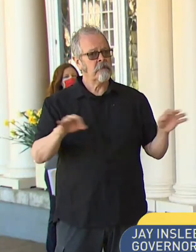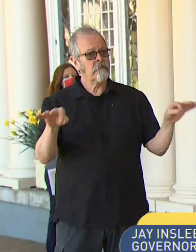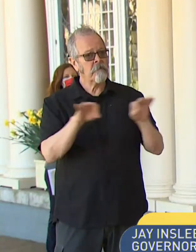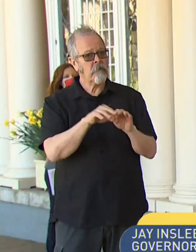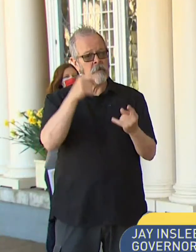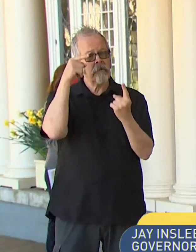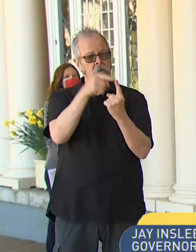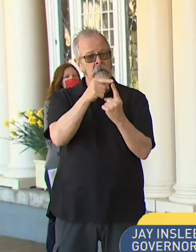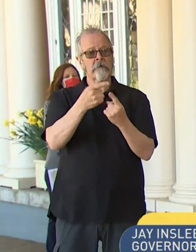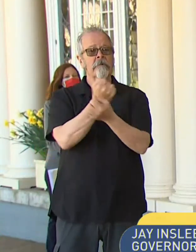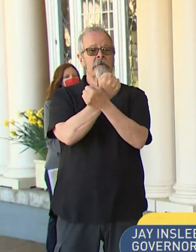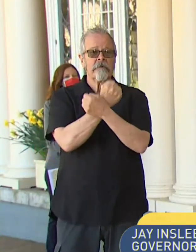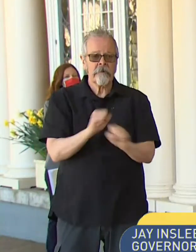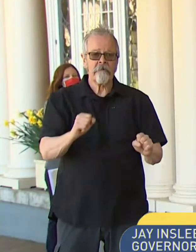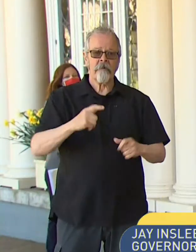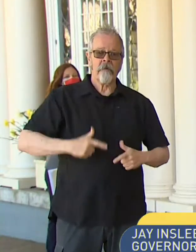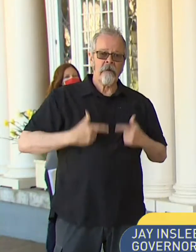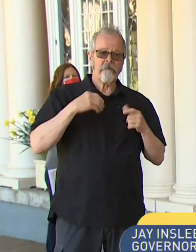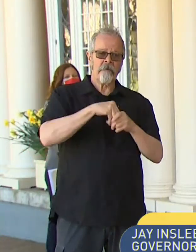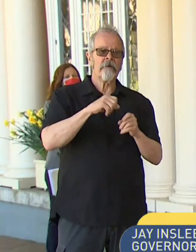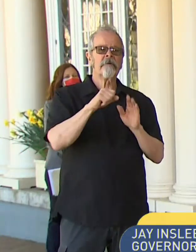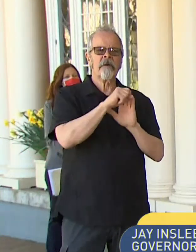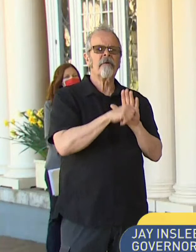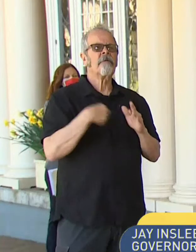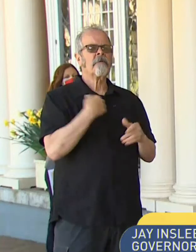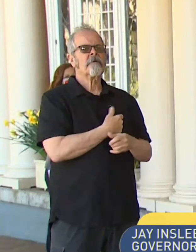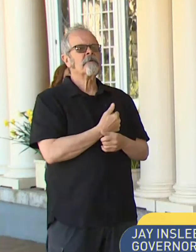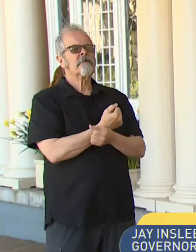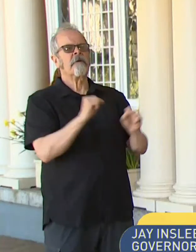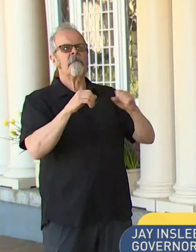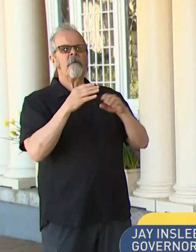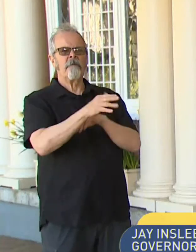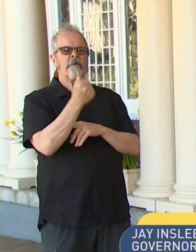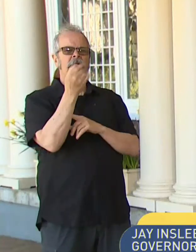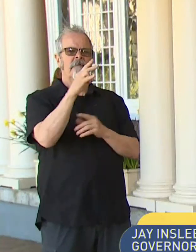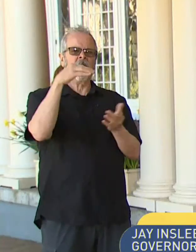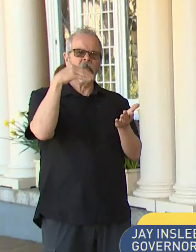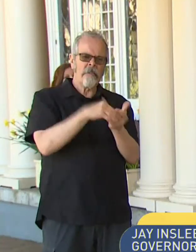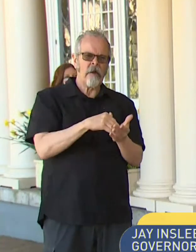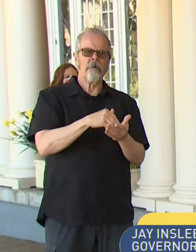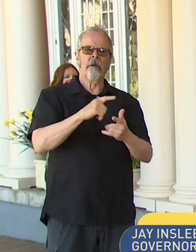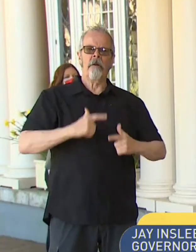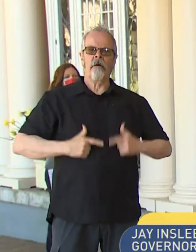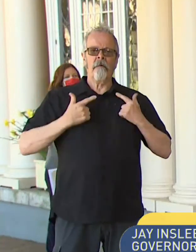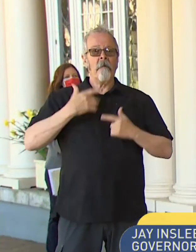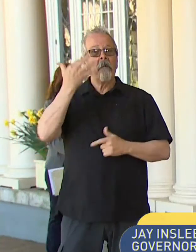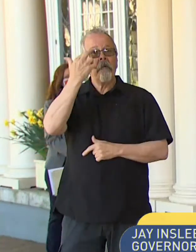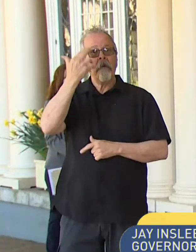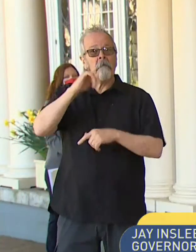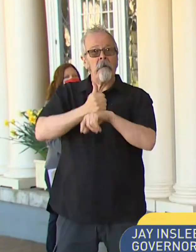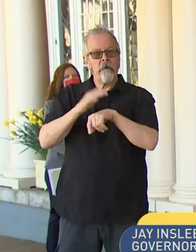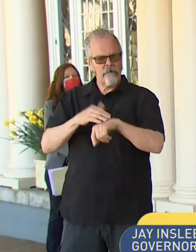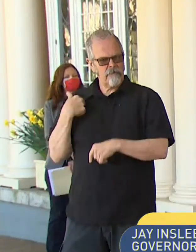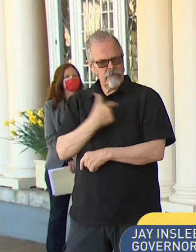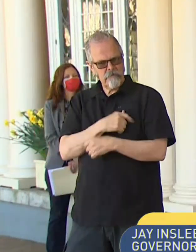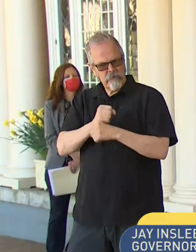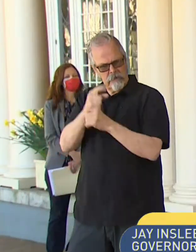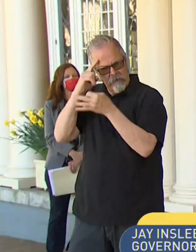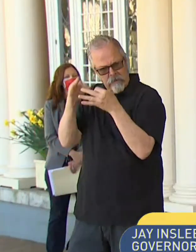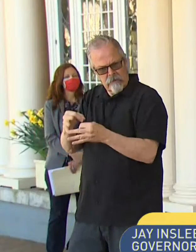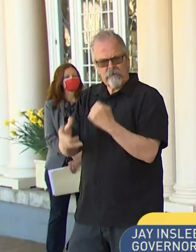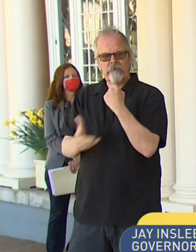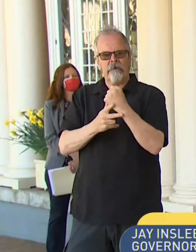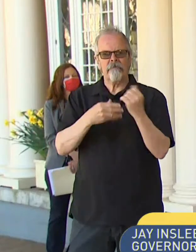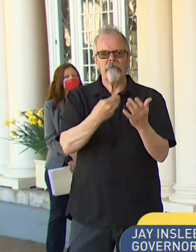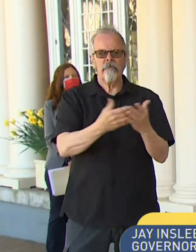Washington. We've saved over 17,000 lives because of the decisions we made that other states did not make. So we are continuing on